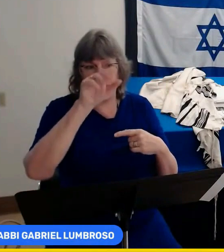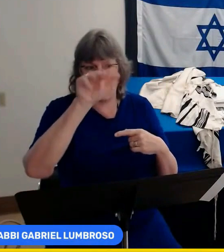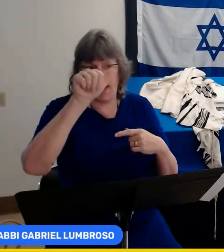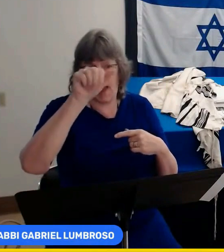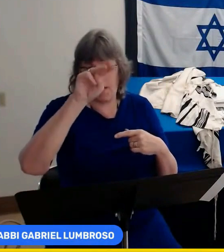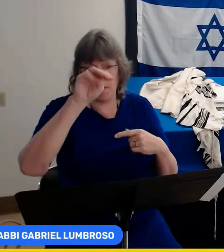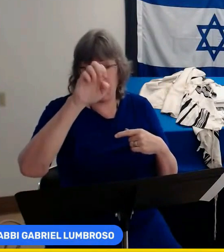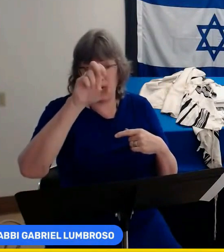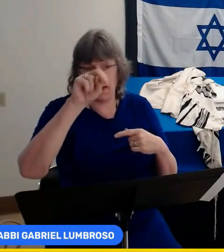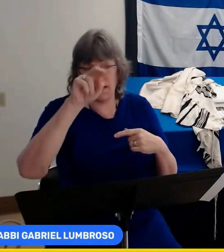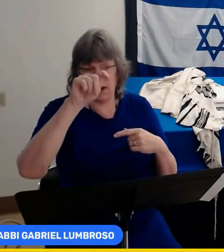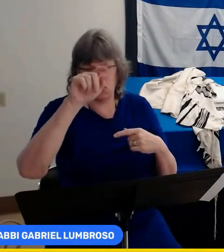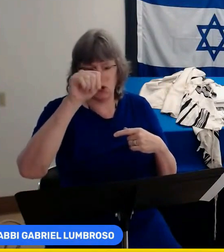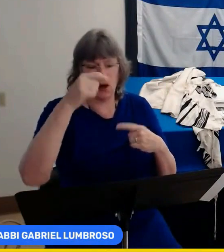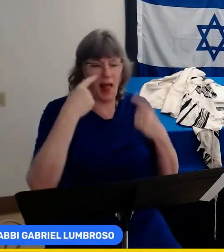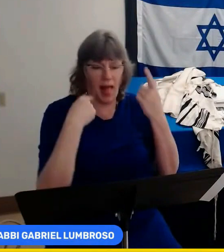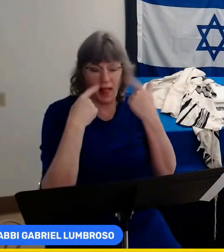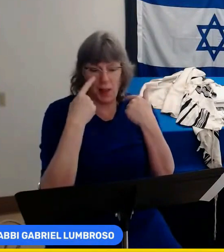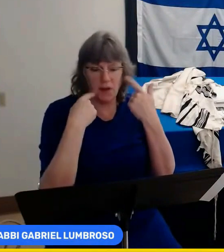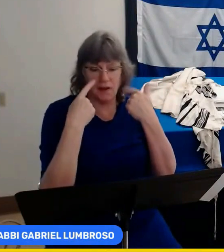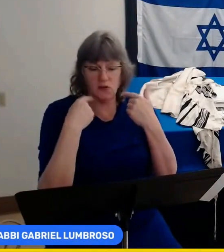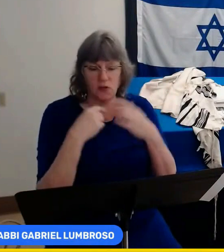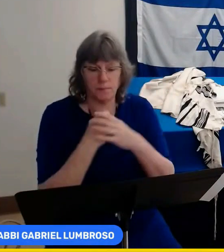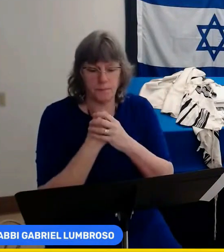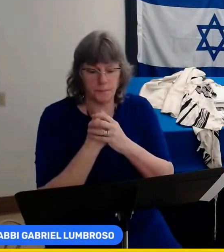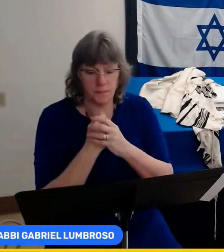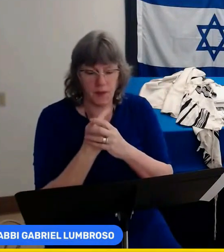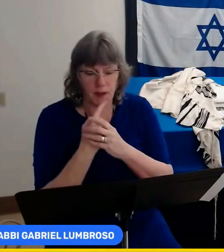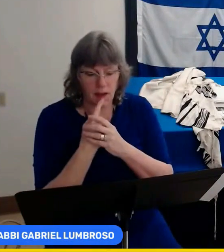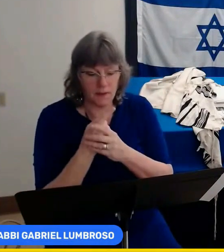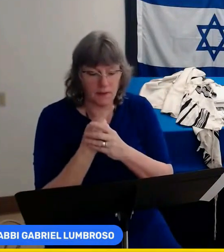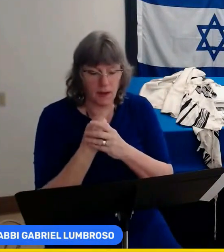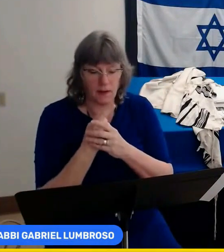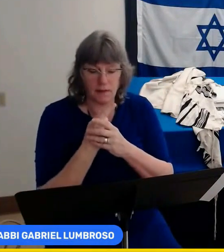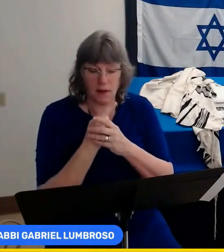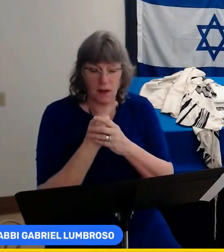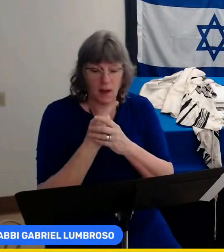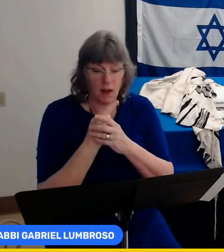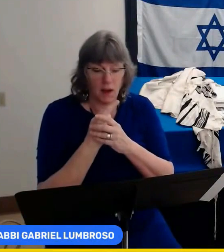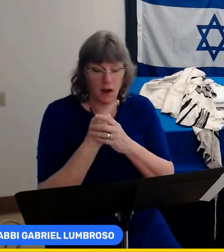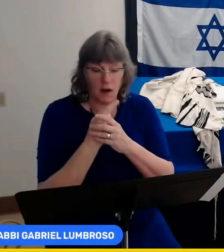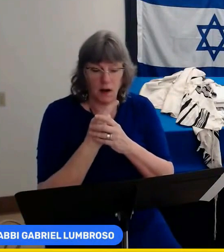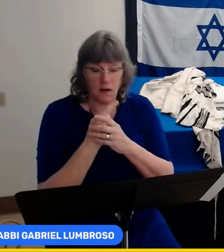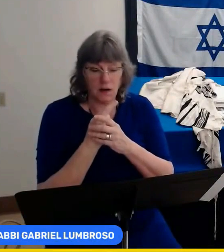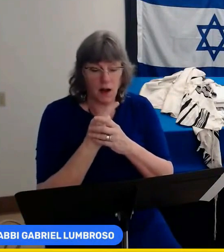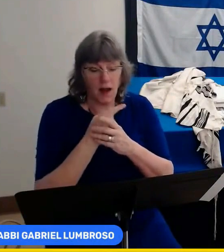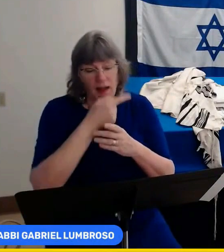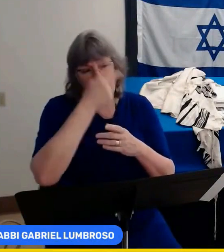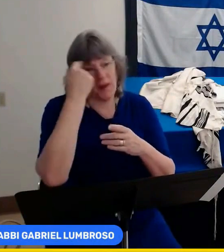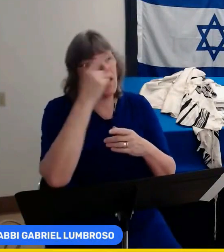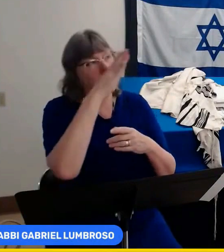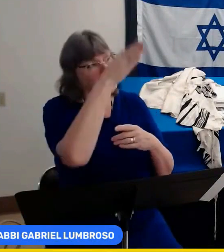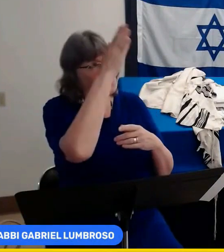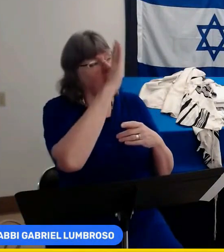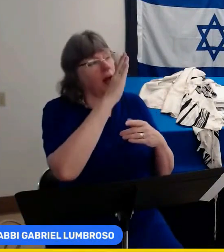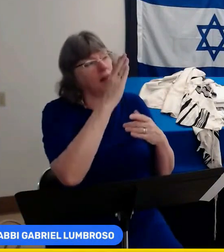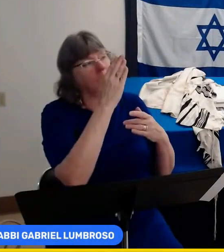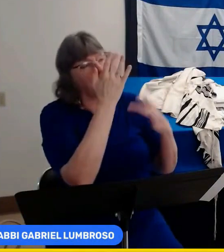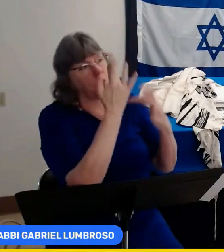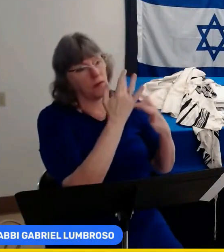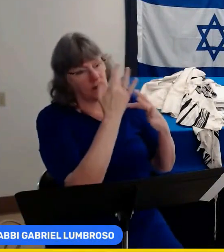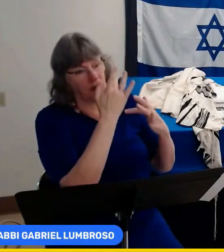consumed, because His compassions fail not. It is His mercy that we are not consumed, even right